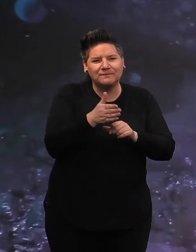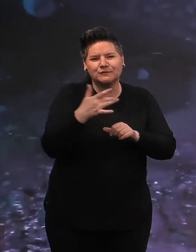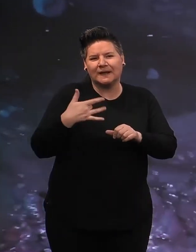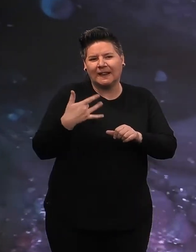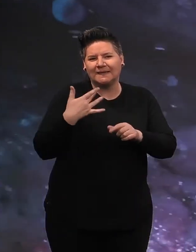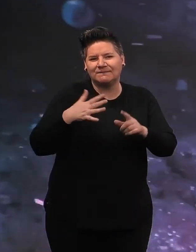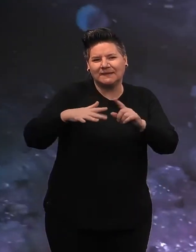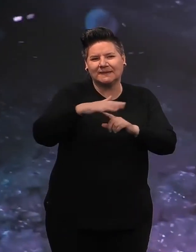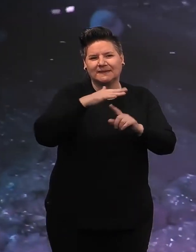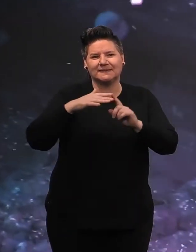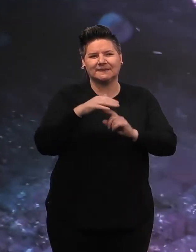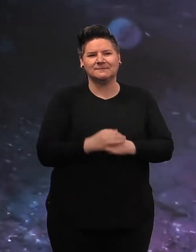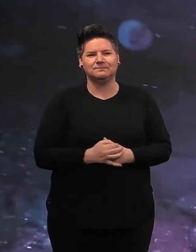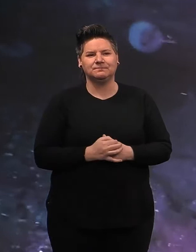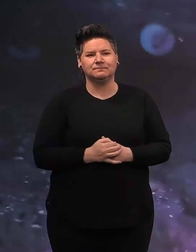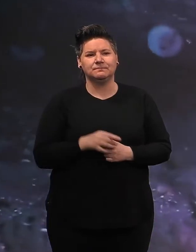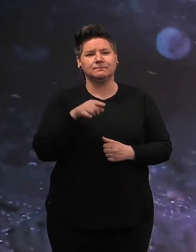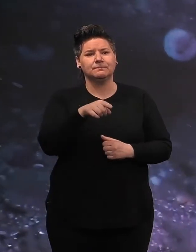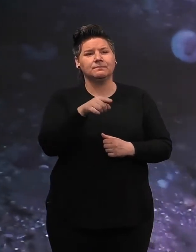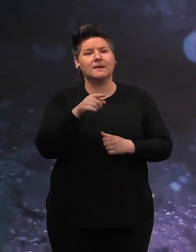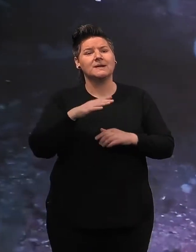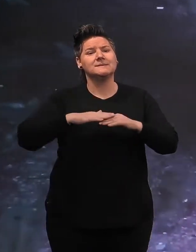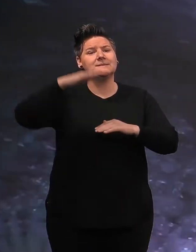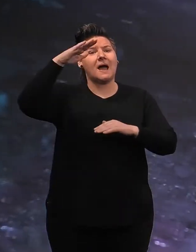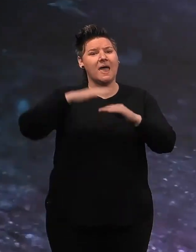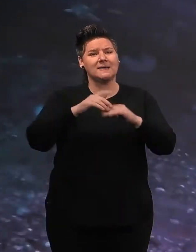to the wreck. And as the current,